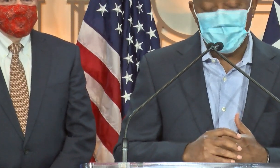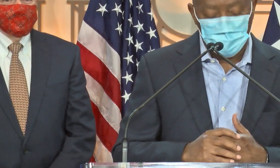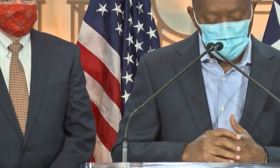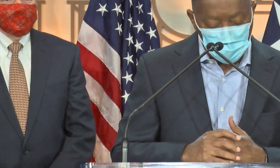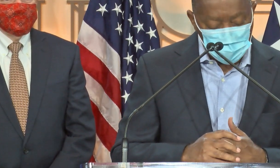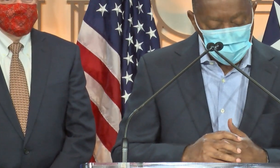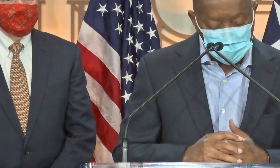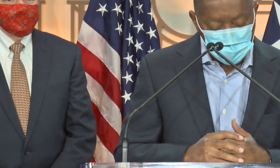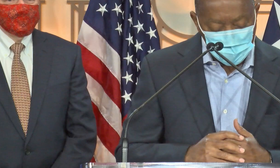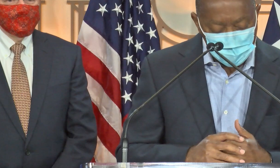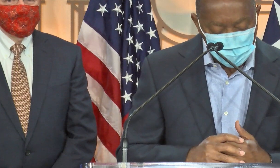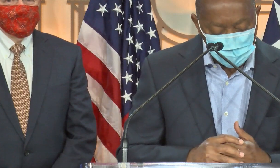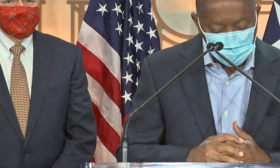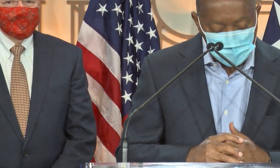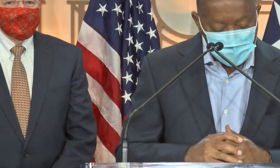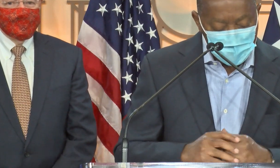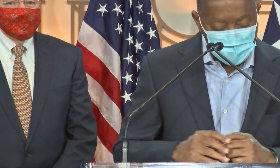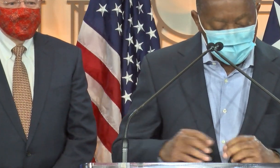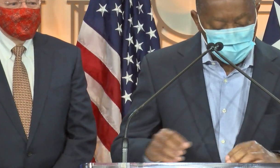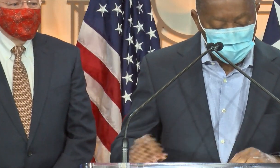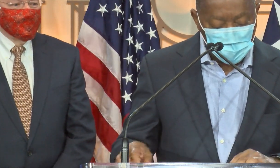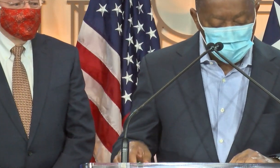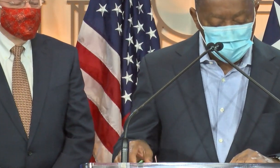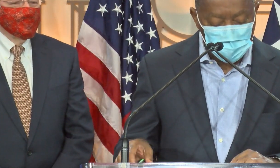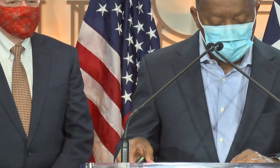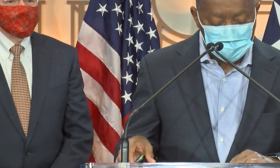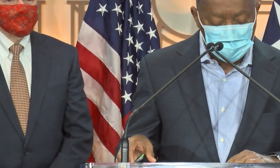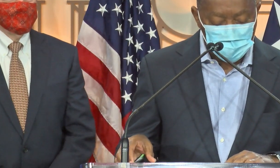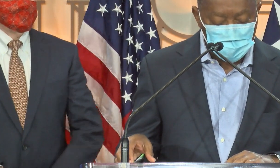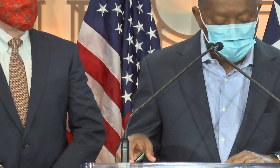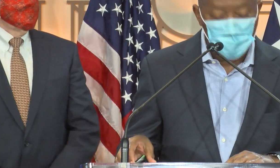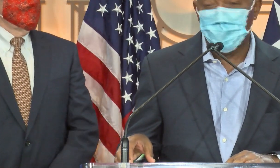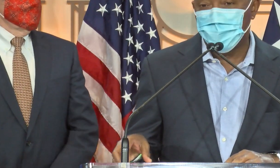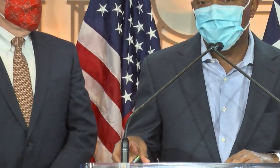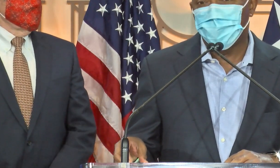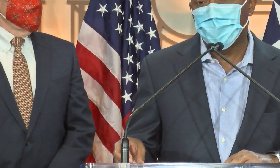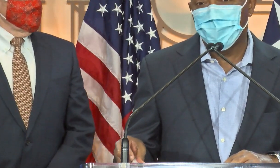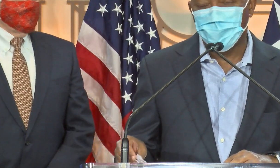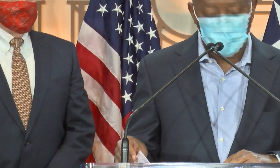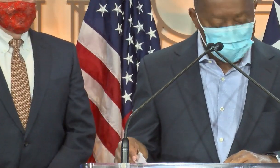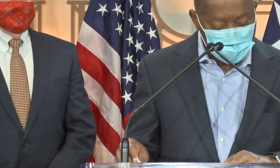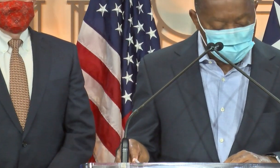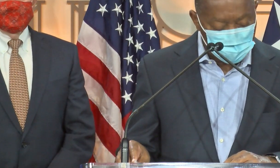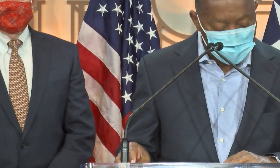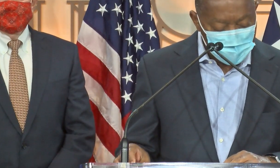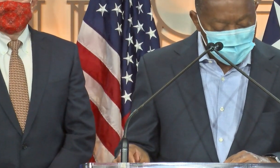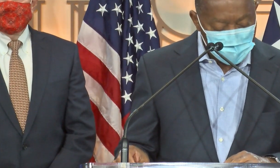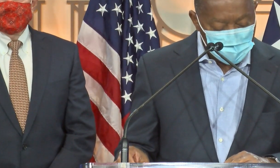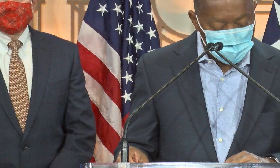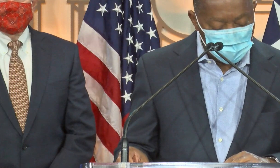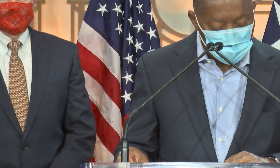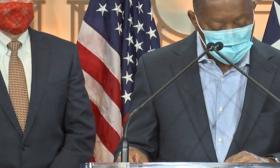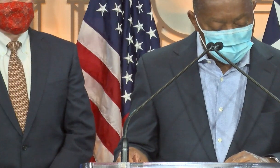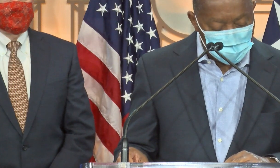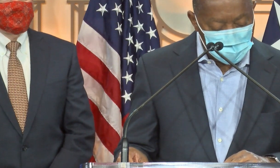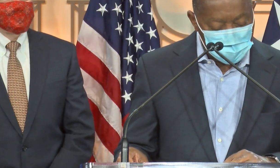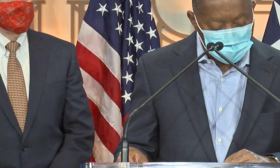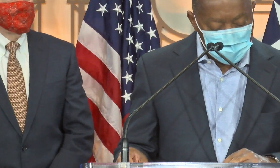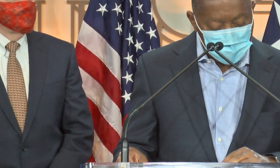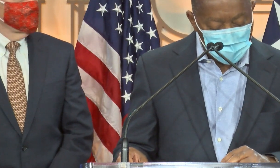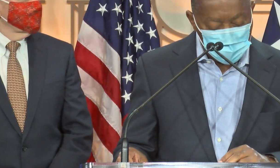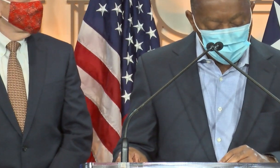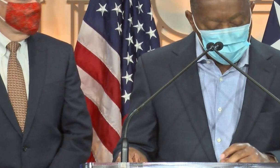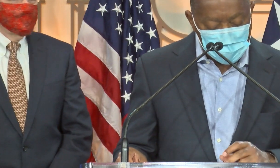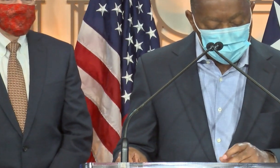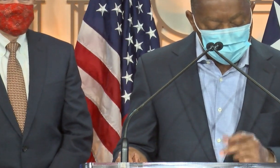this annual tradition, and I look forward to your continued support for years to come. If you are